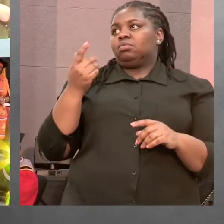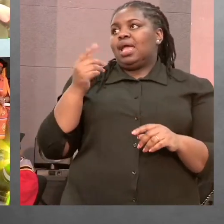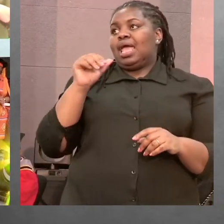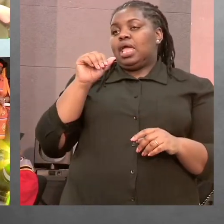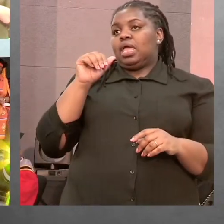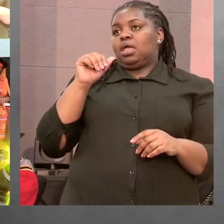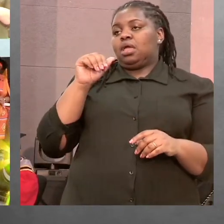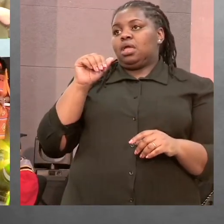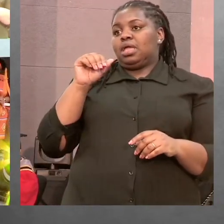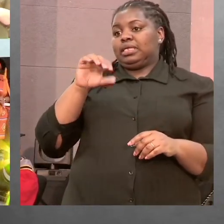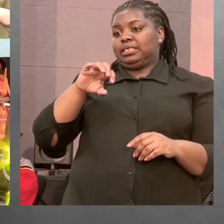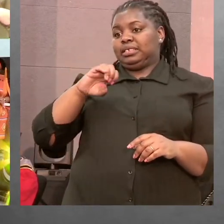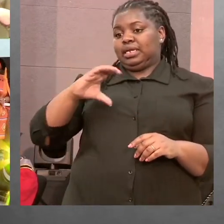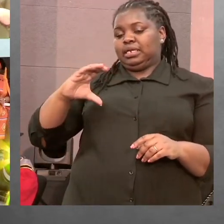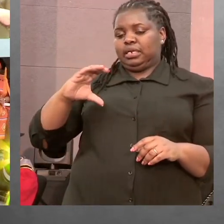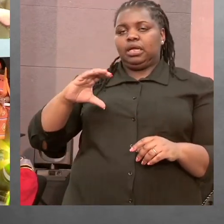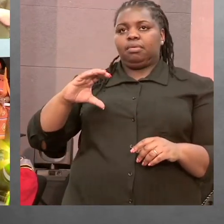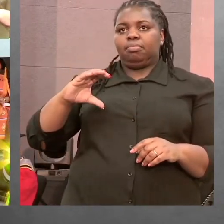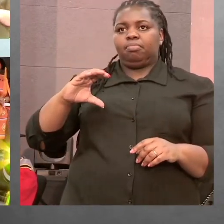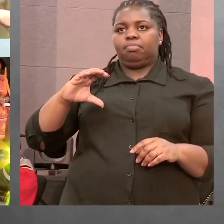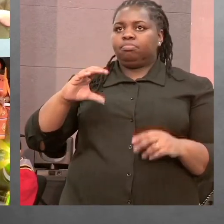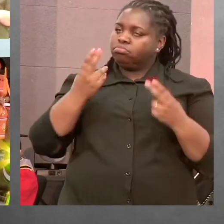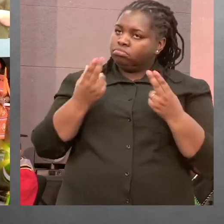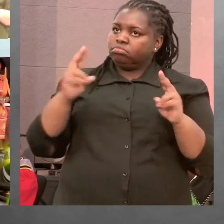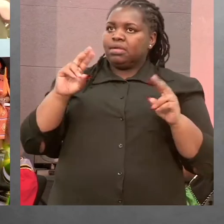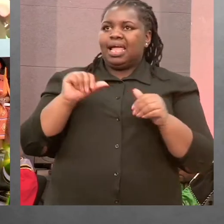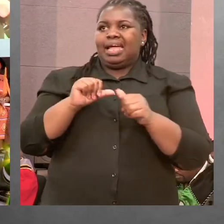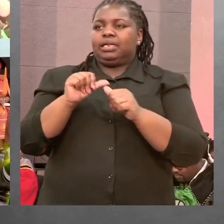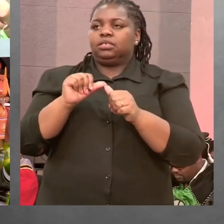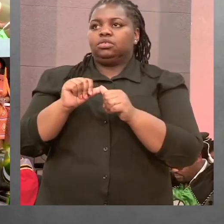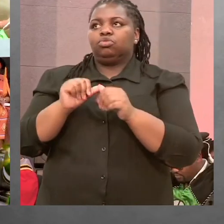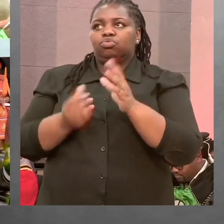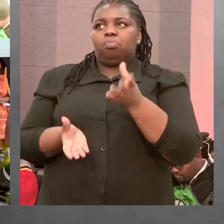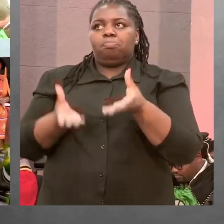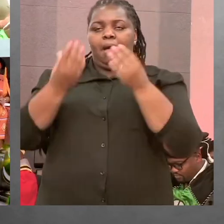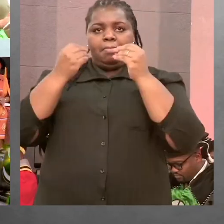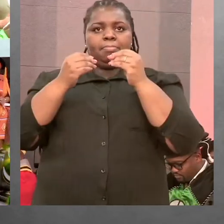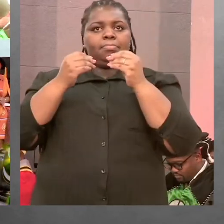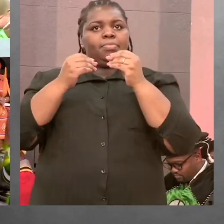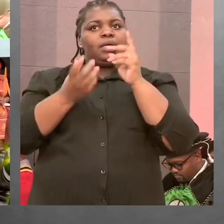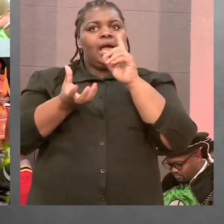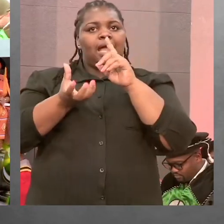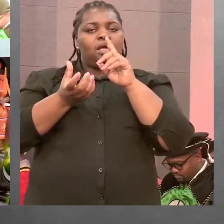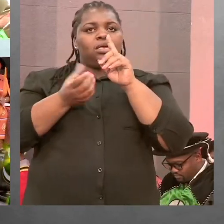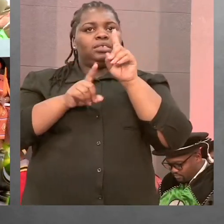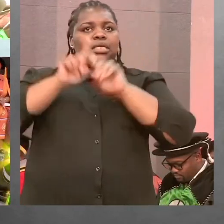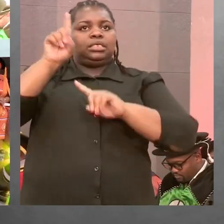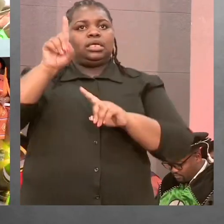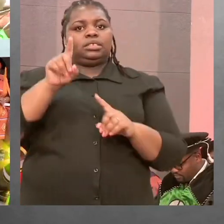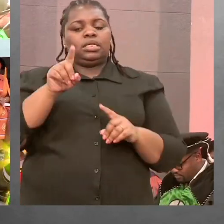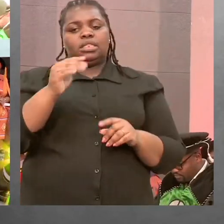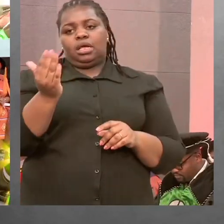government, at least to climb the ladder of success in the recent years.